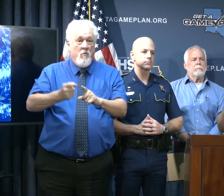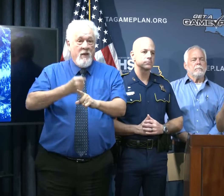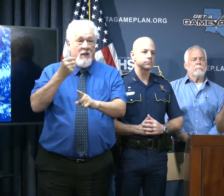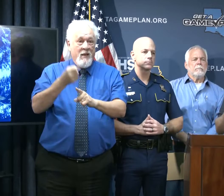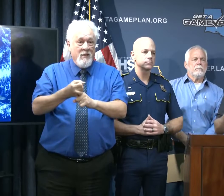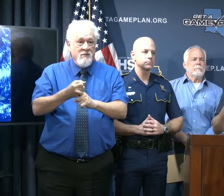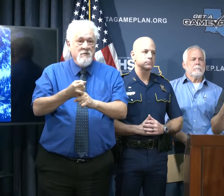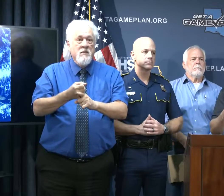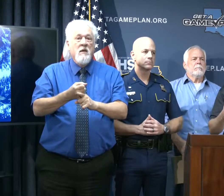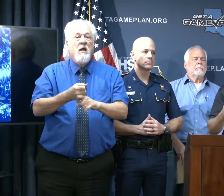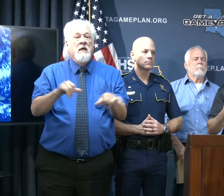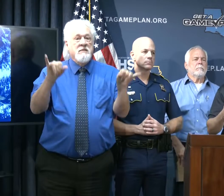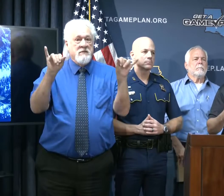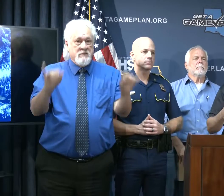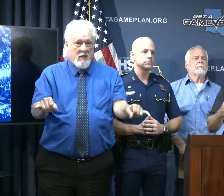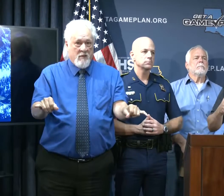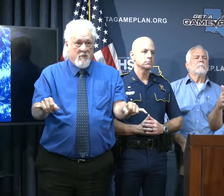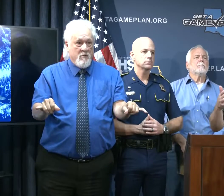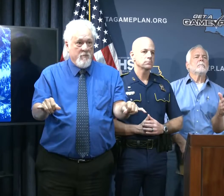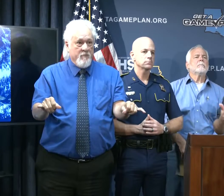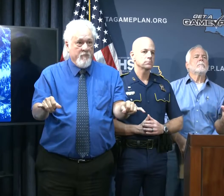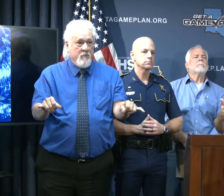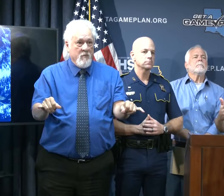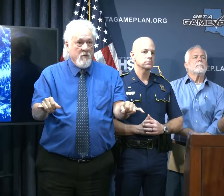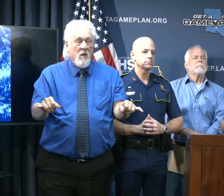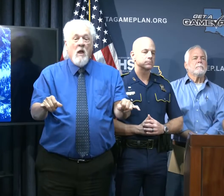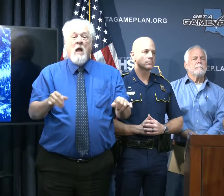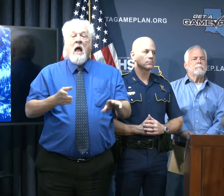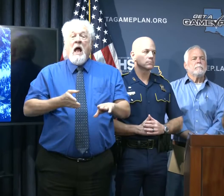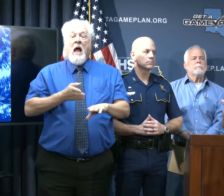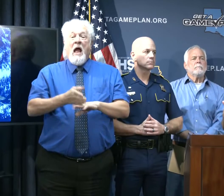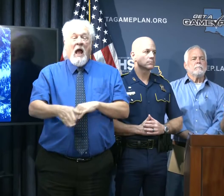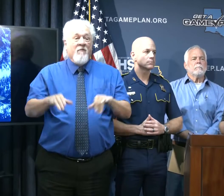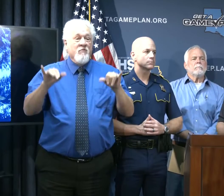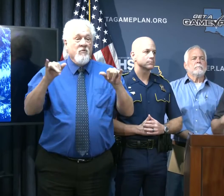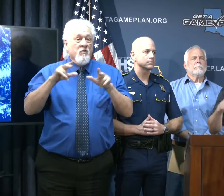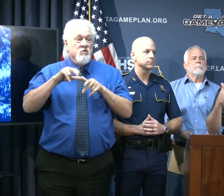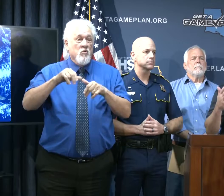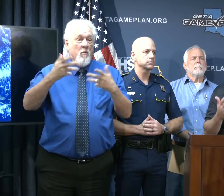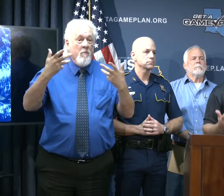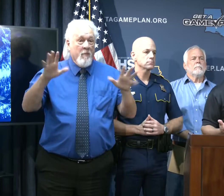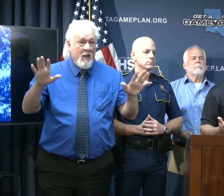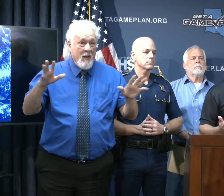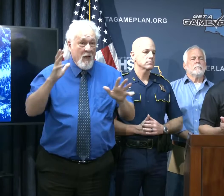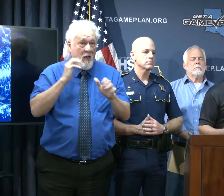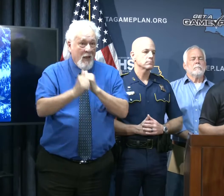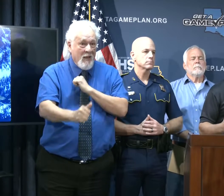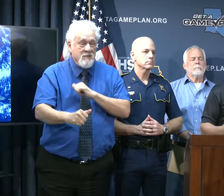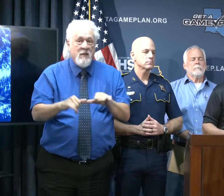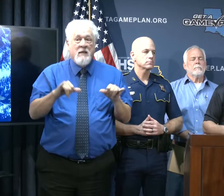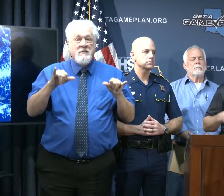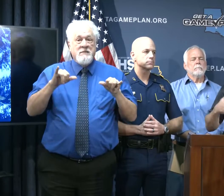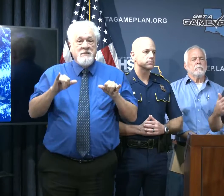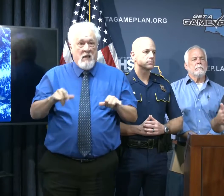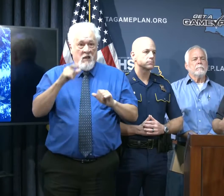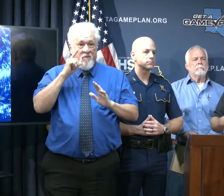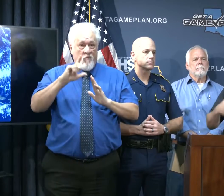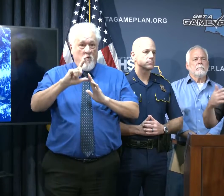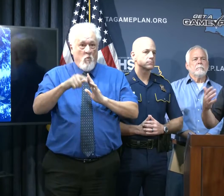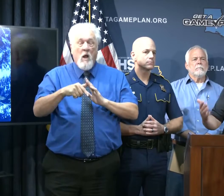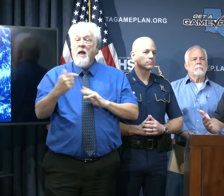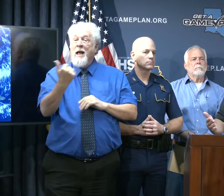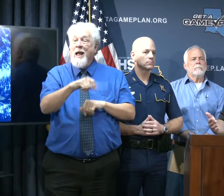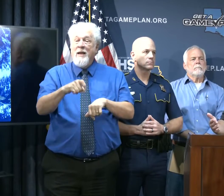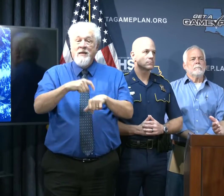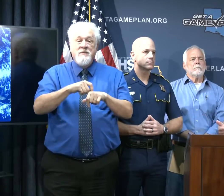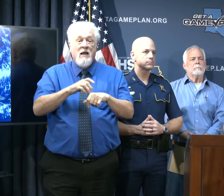shore, you want to stay there. And then after the storm has passed, we ask that you stay there as well. Again, anytime you